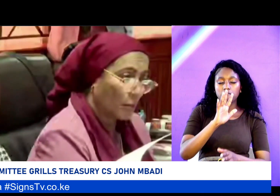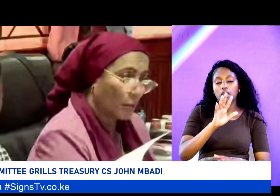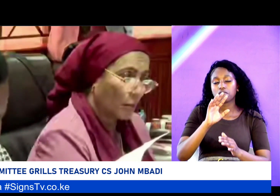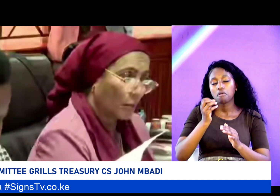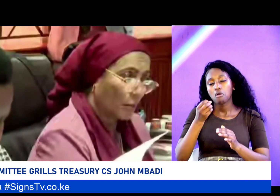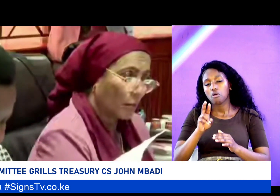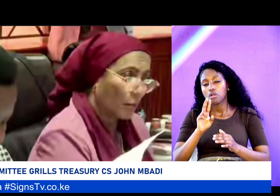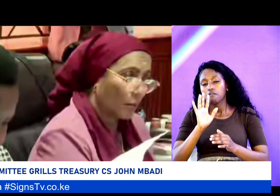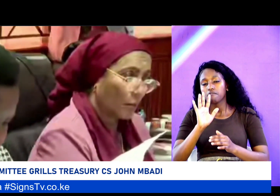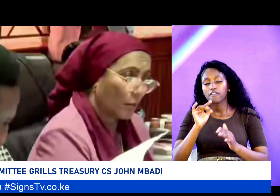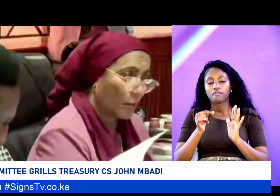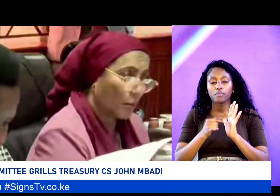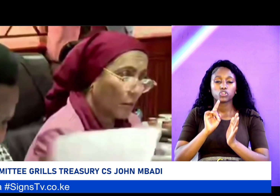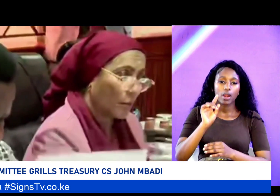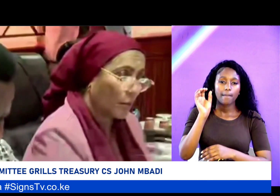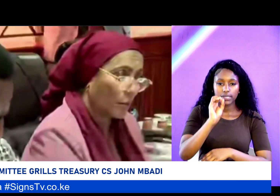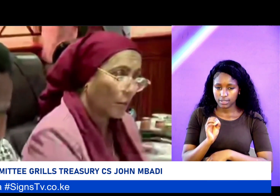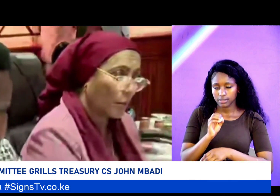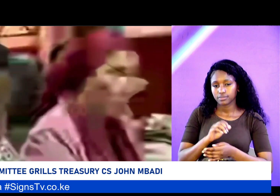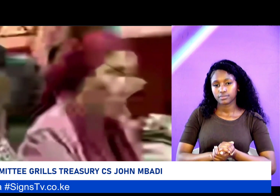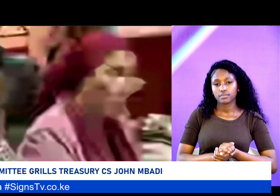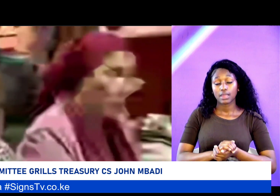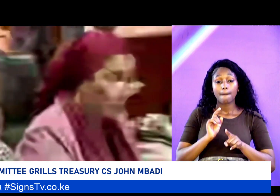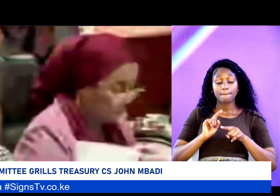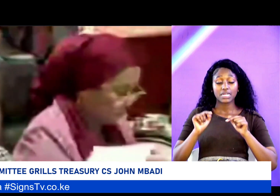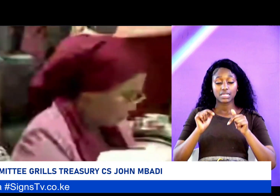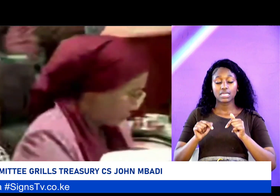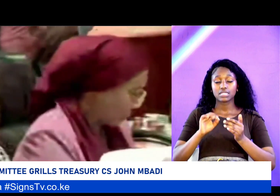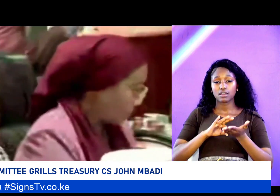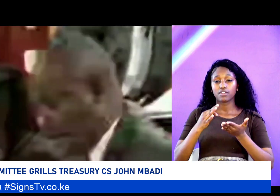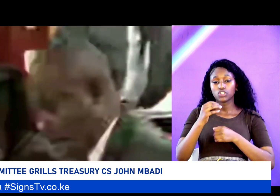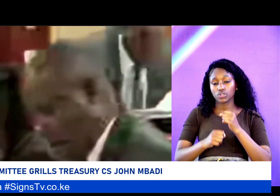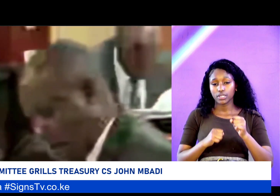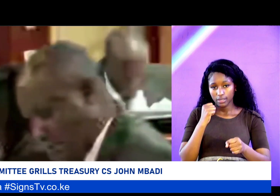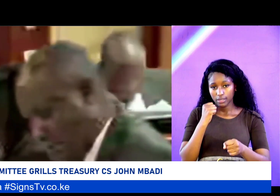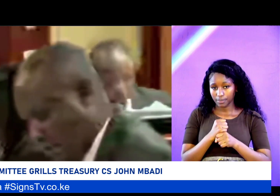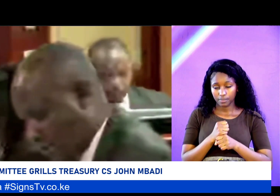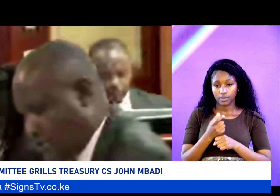to 5.1%. And then this financial year, we have